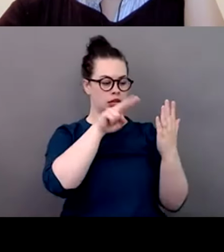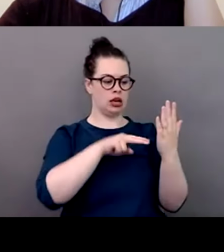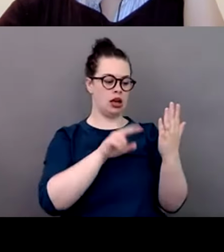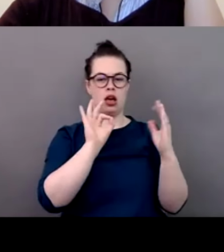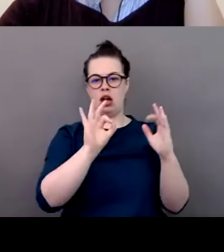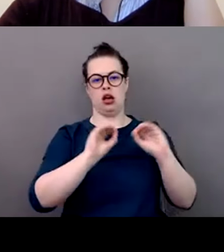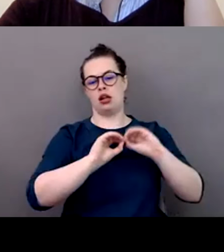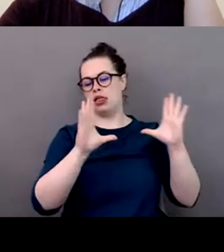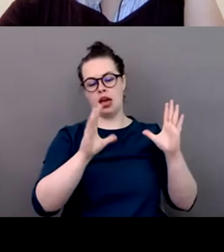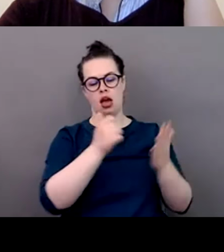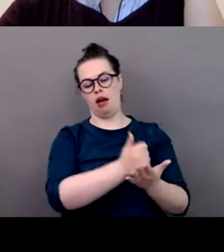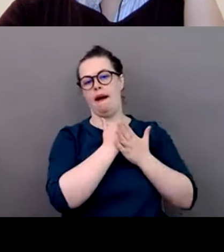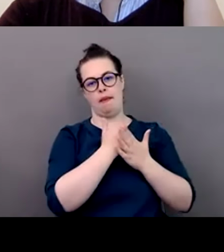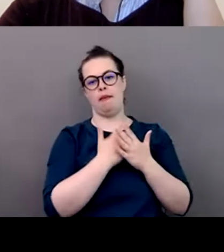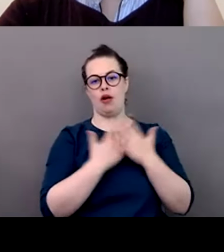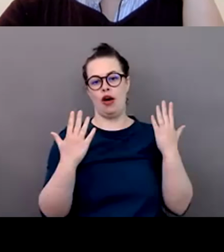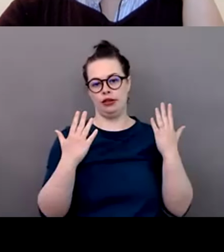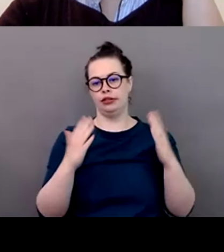do, I think.